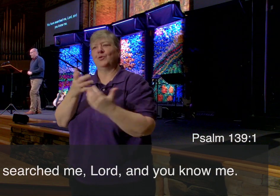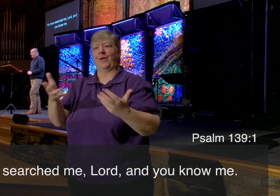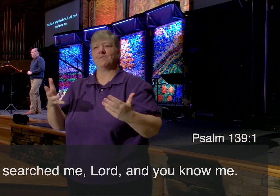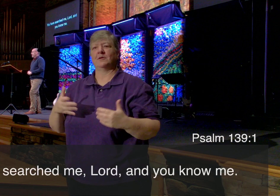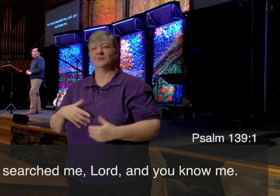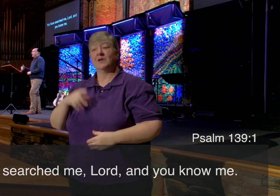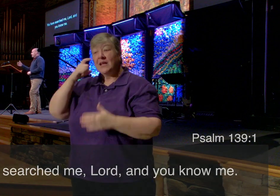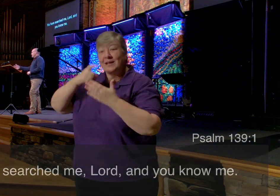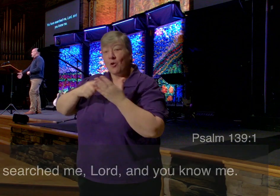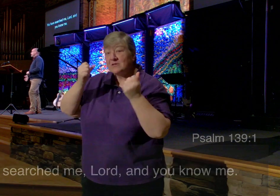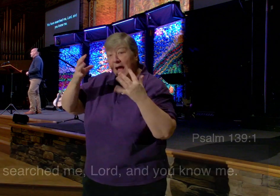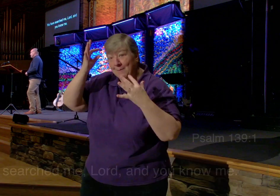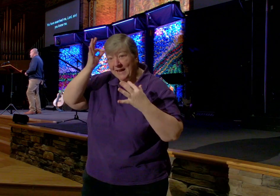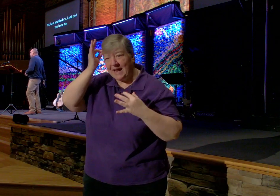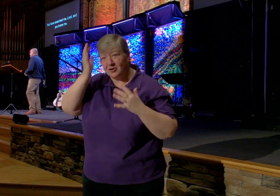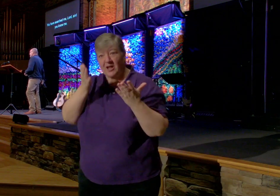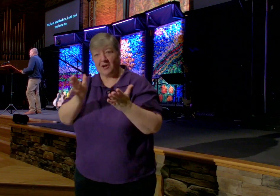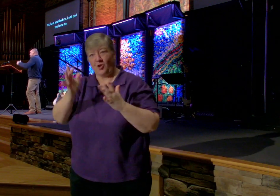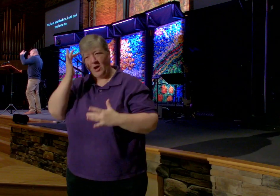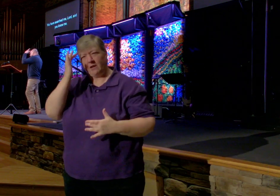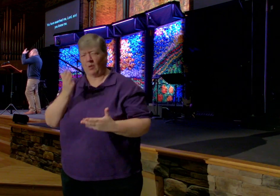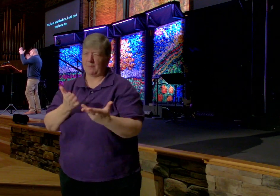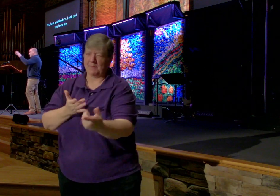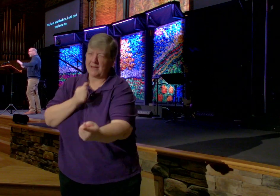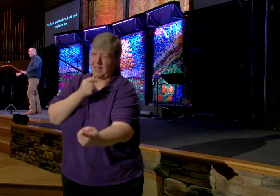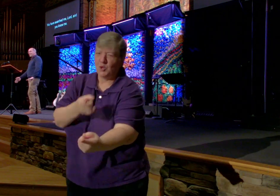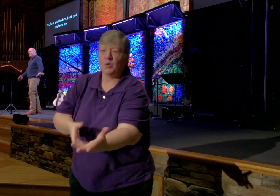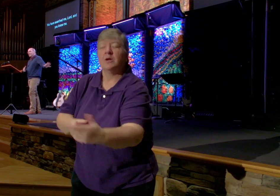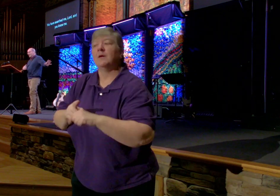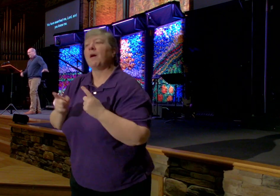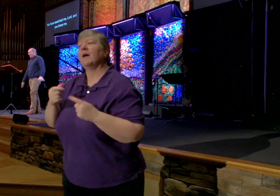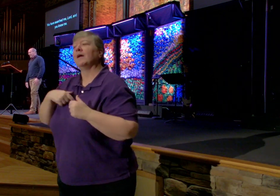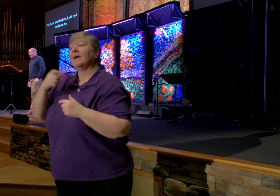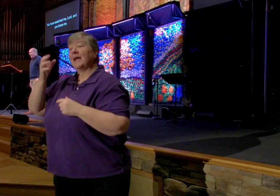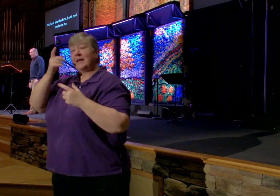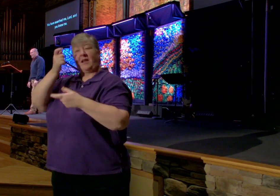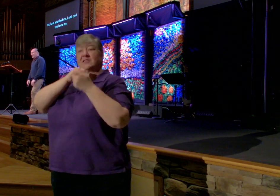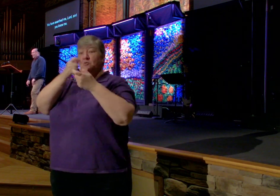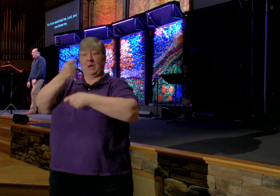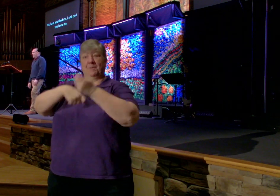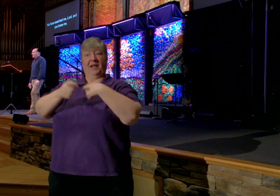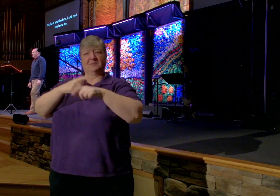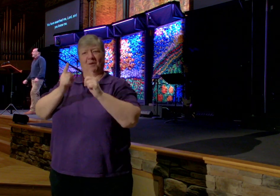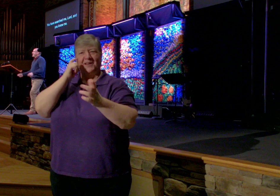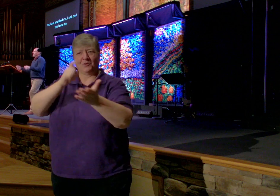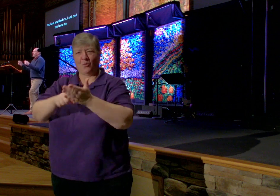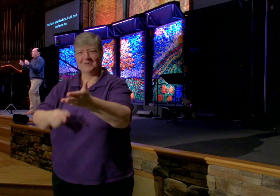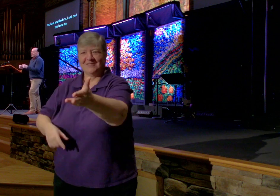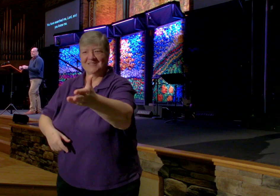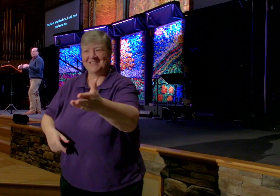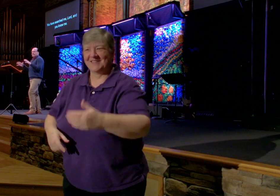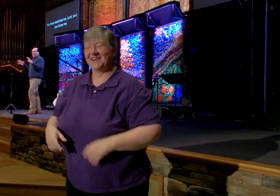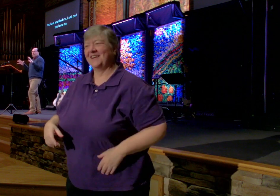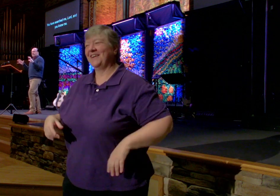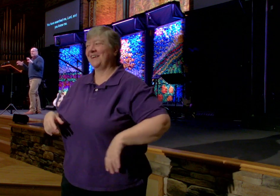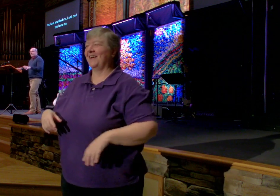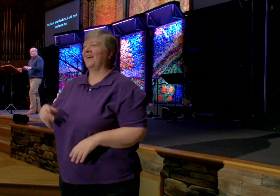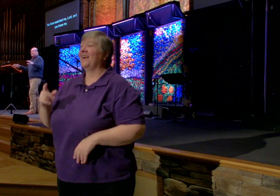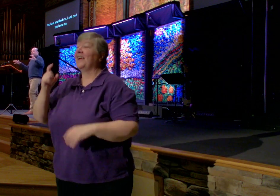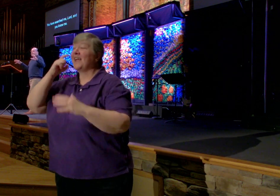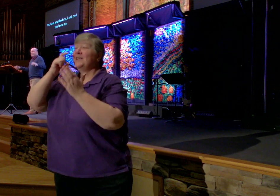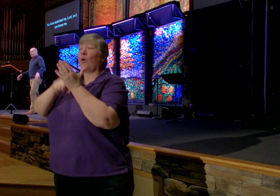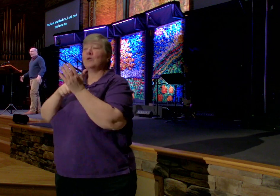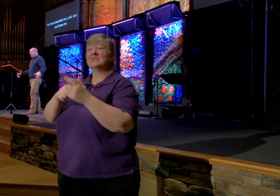number of hairs on your head. He notices if they fall out. He may not replace them, but he notices if they fall out. He